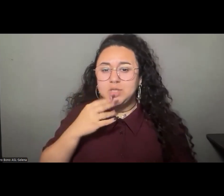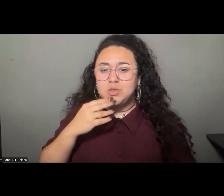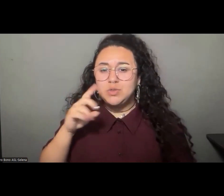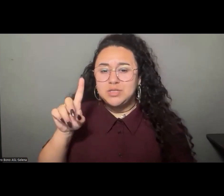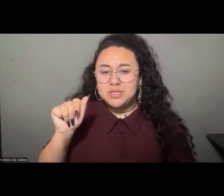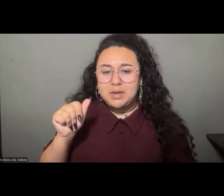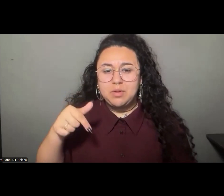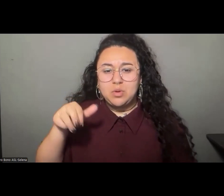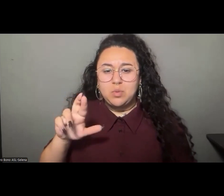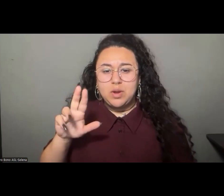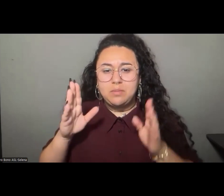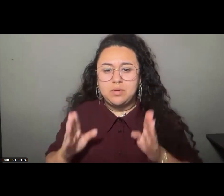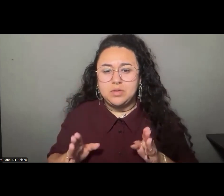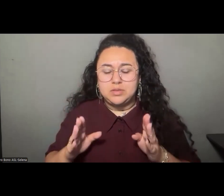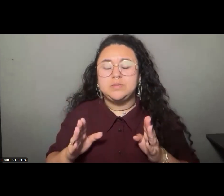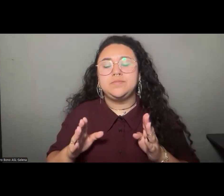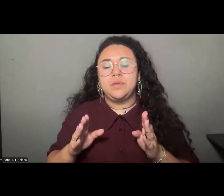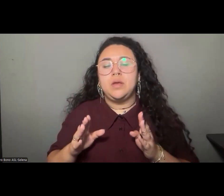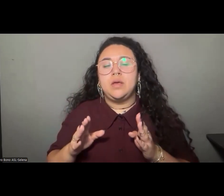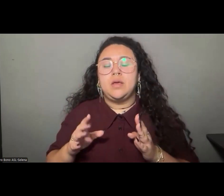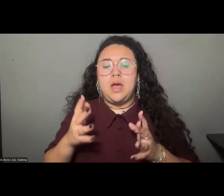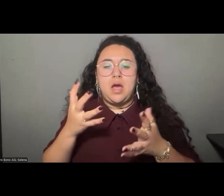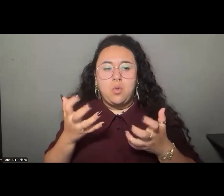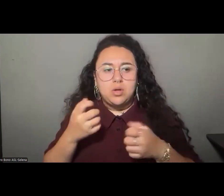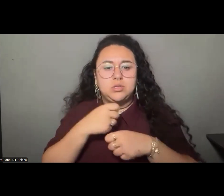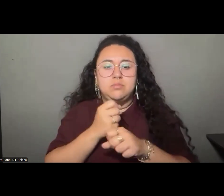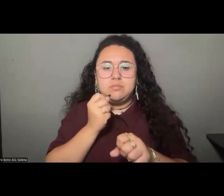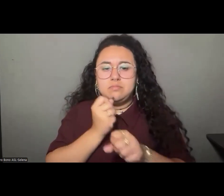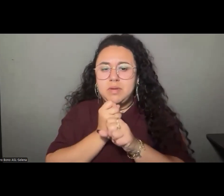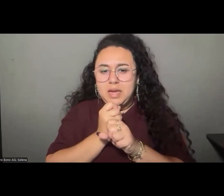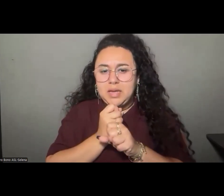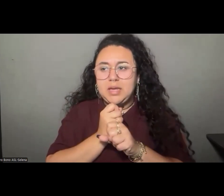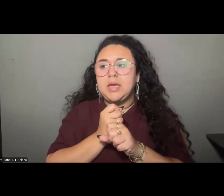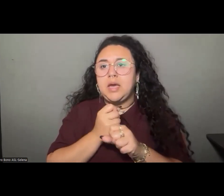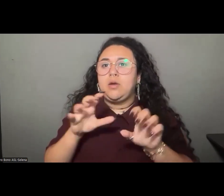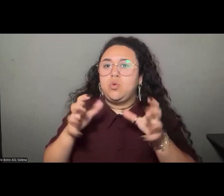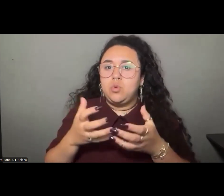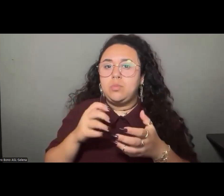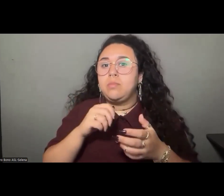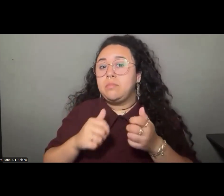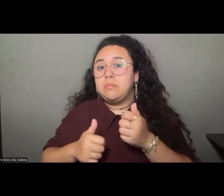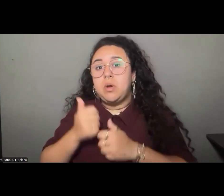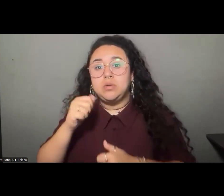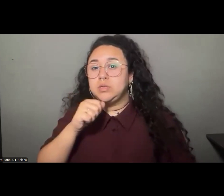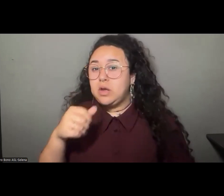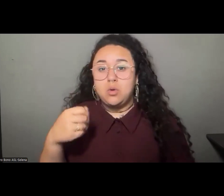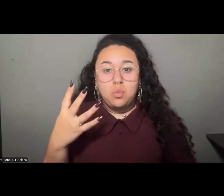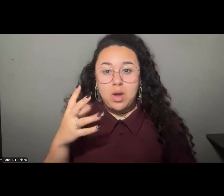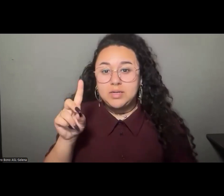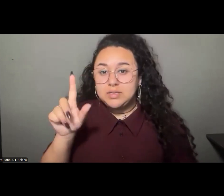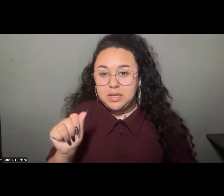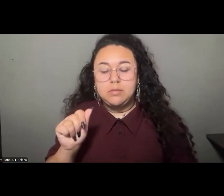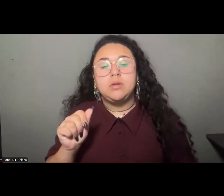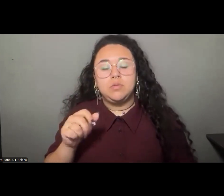a group that's mostly not white disabled where we can talk about, being sick and disabled queers that exploded and was such a place